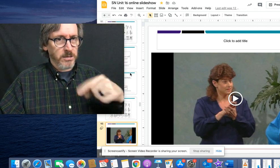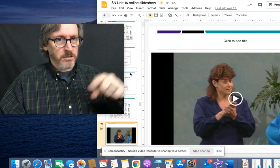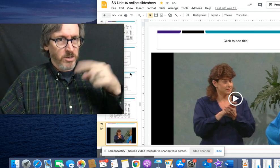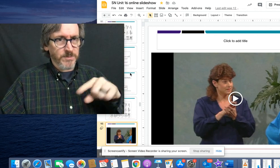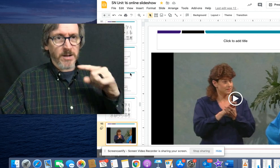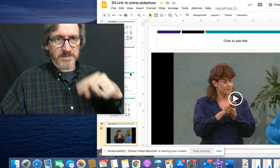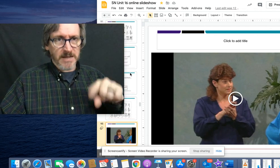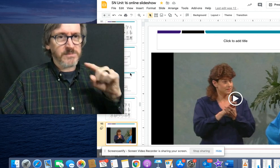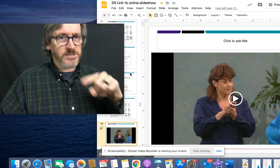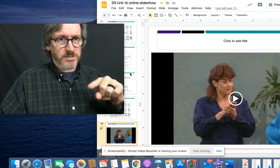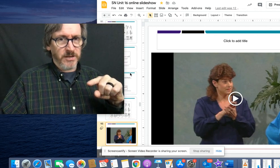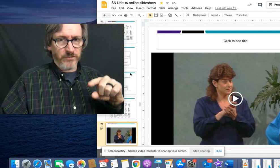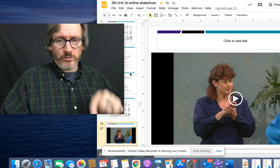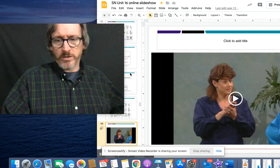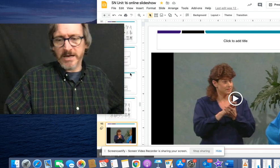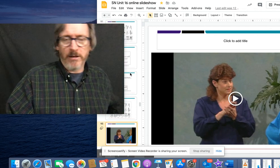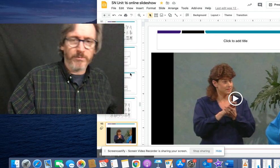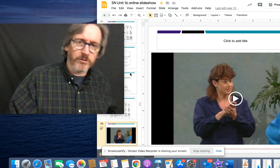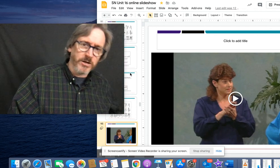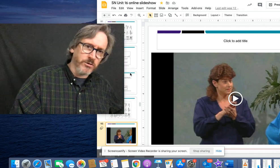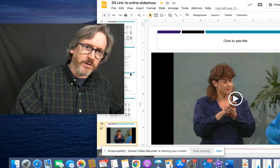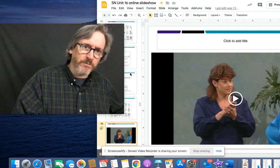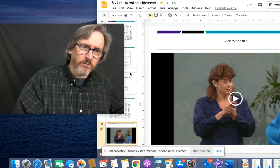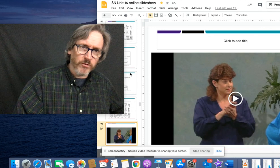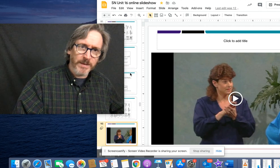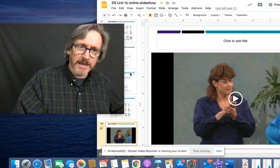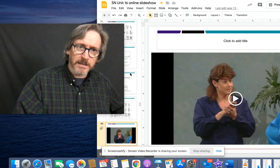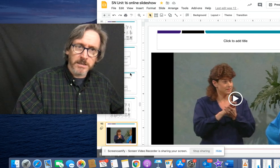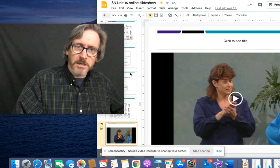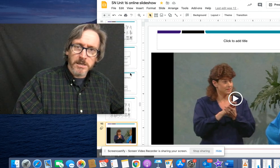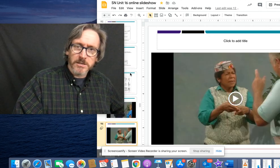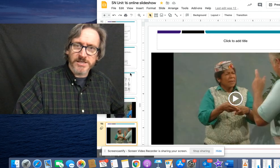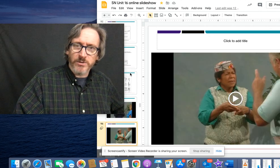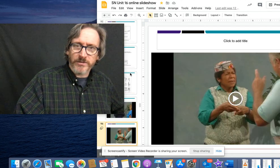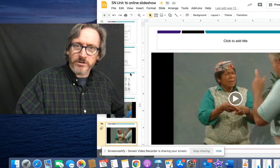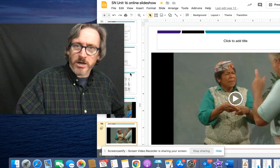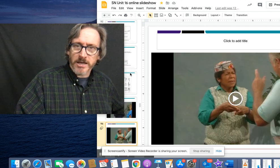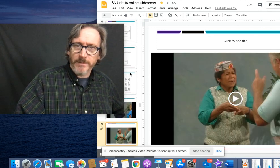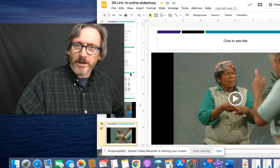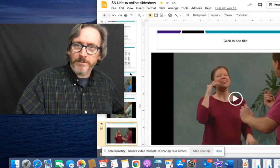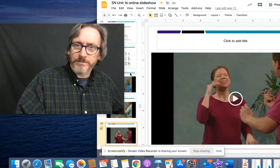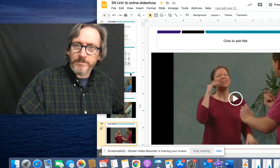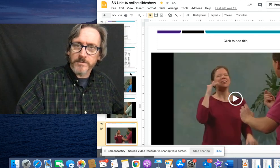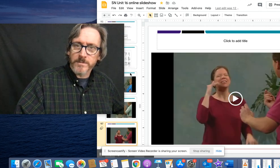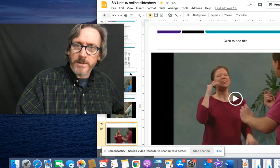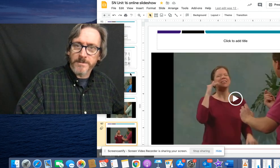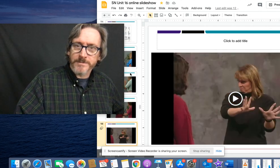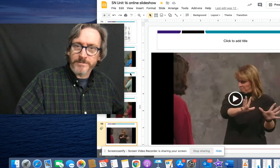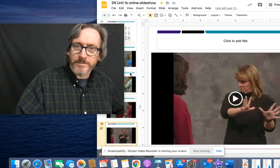and watch them a couple times if you need help or need to repeat it to see what they're talking about.